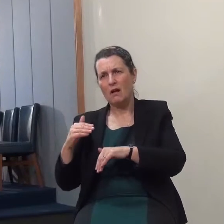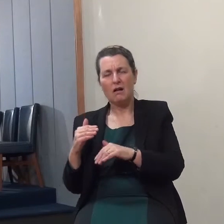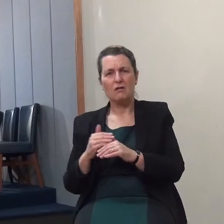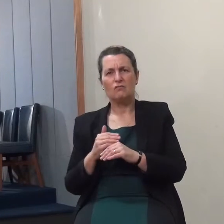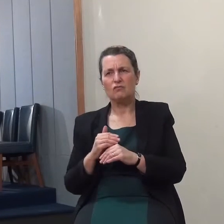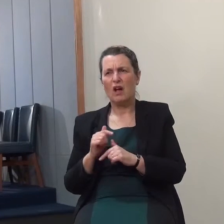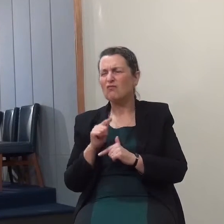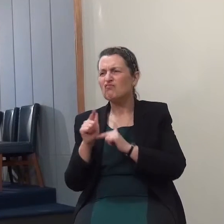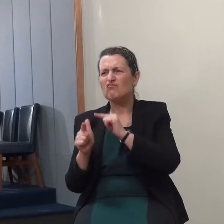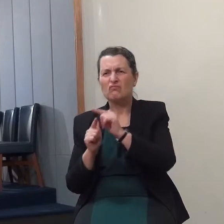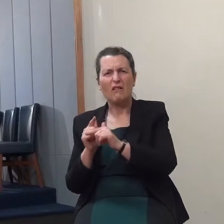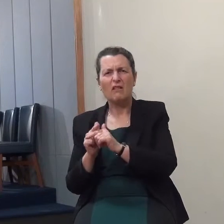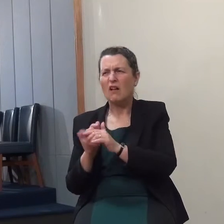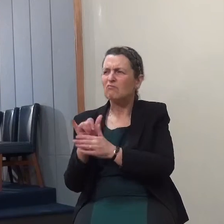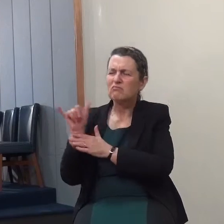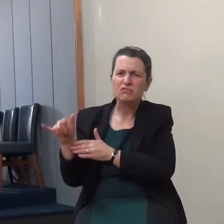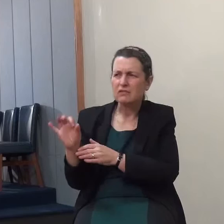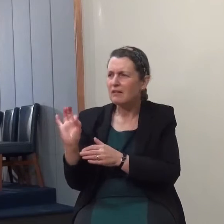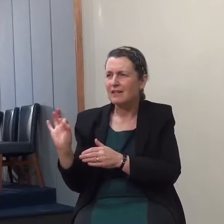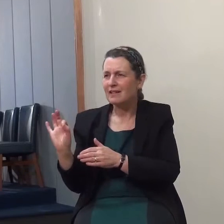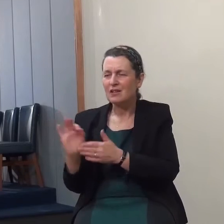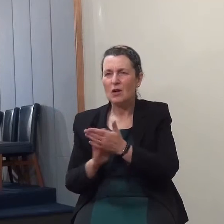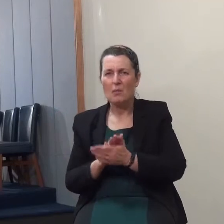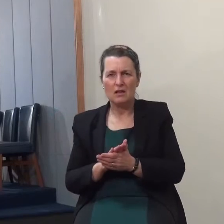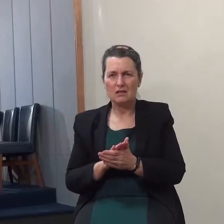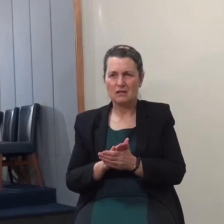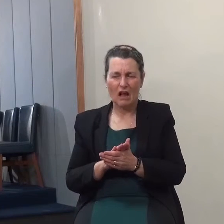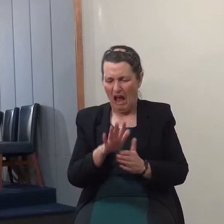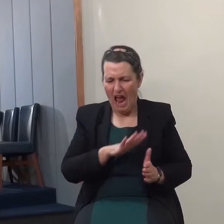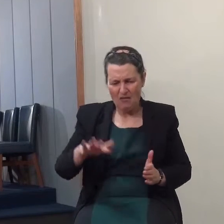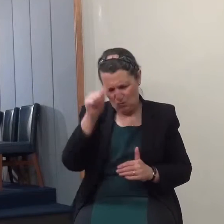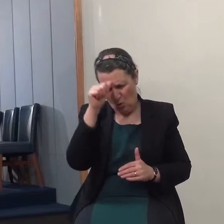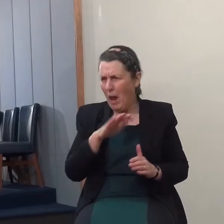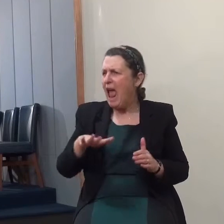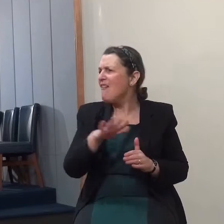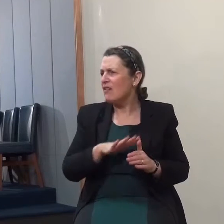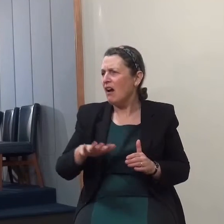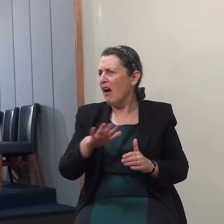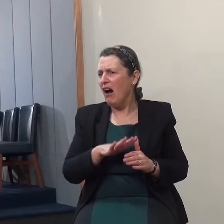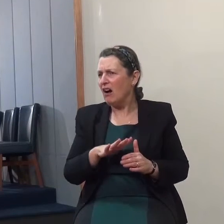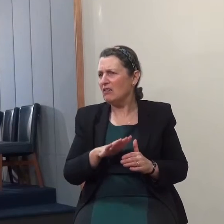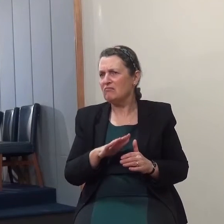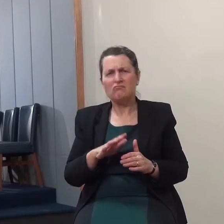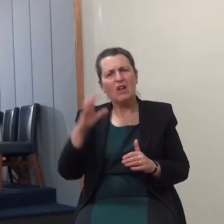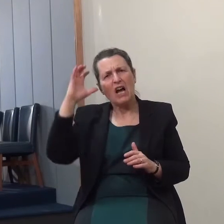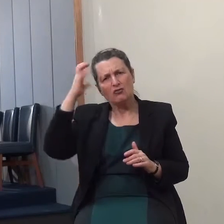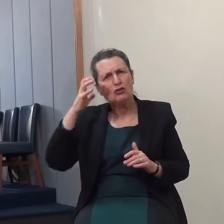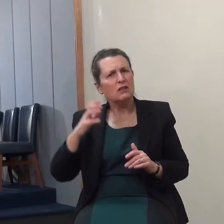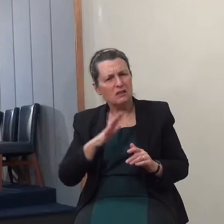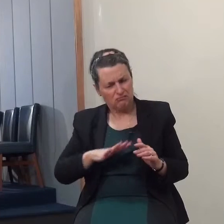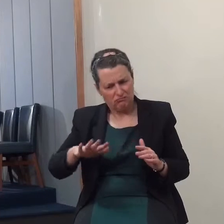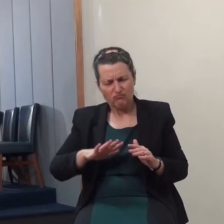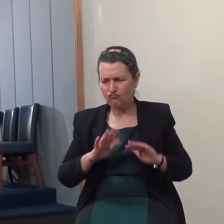pilgrimage to Jerusalem, but they wouldn't have been far. They were very country people and working